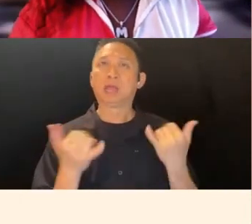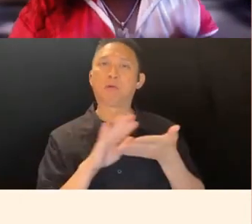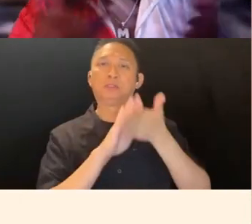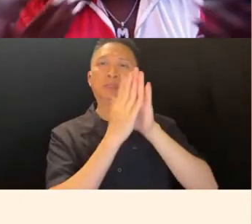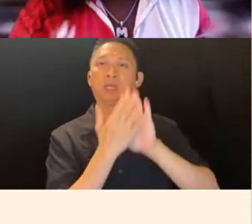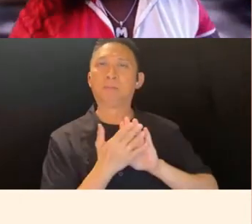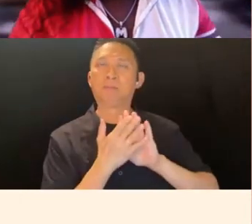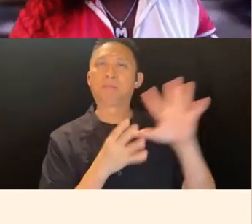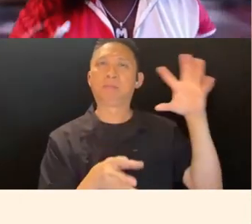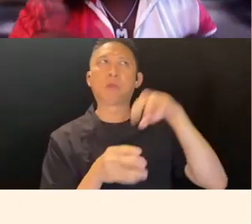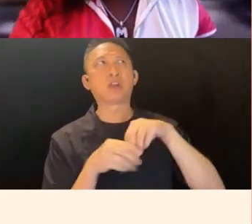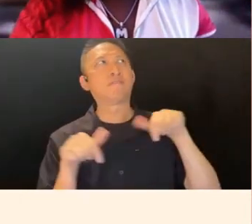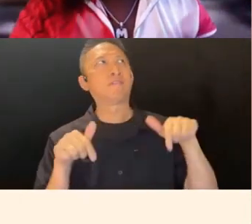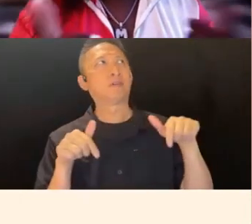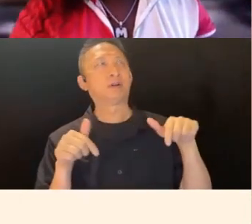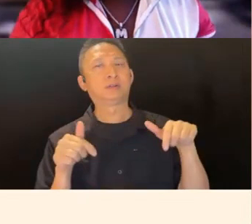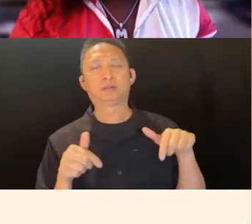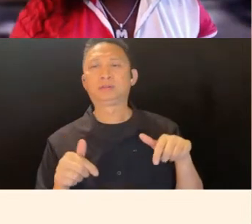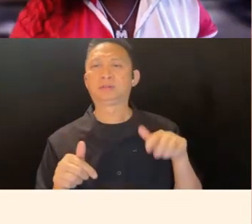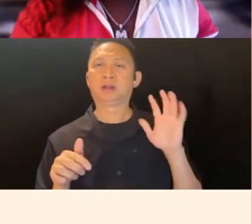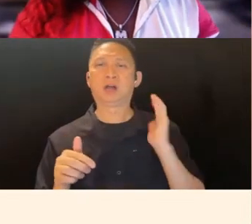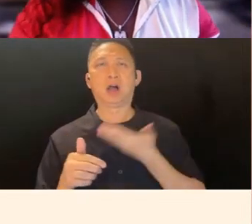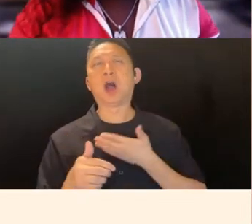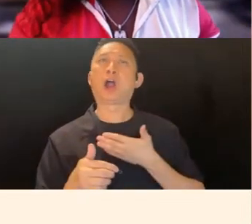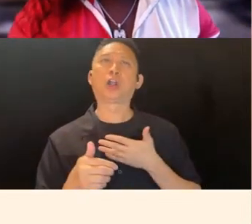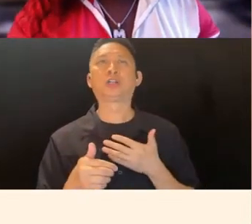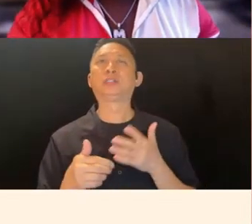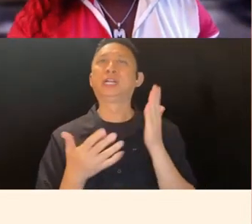of, I want to say, the CLC Continuum of Care.